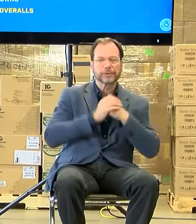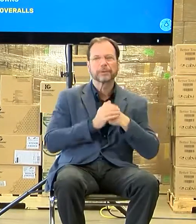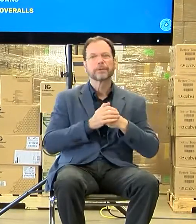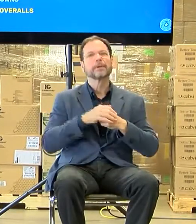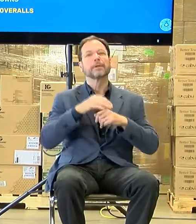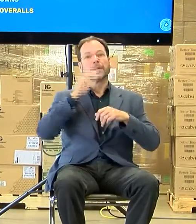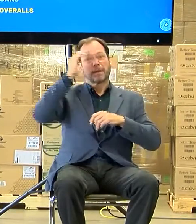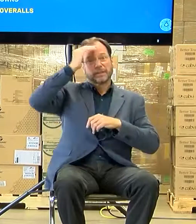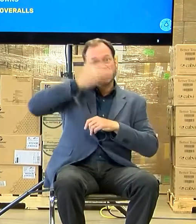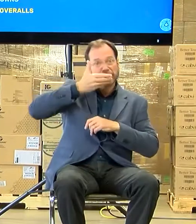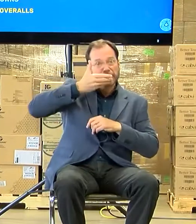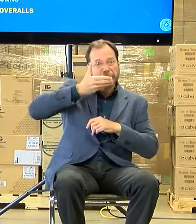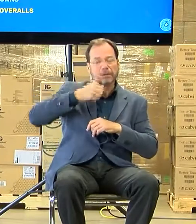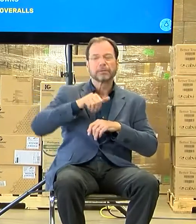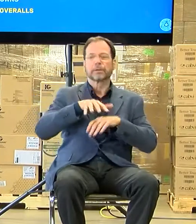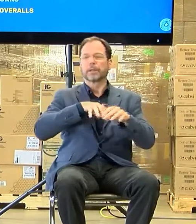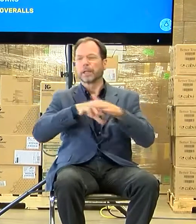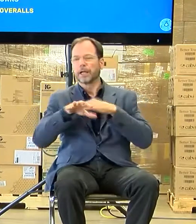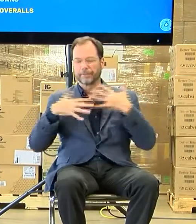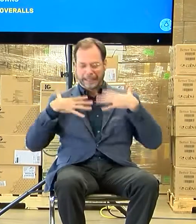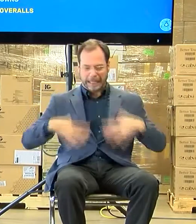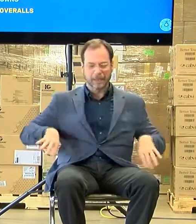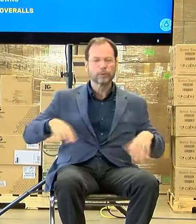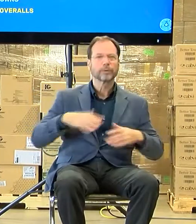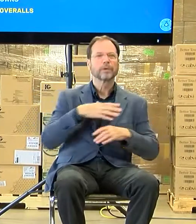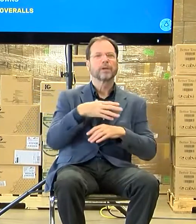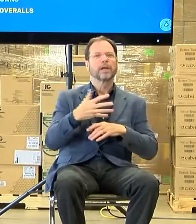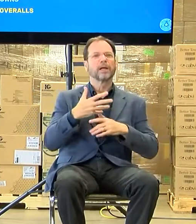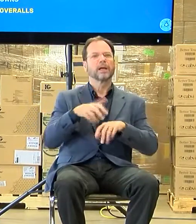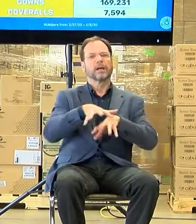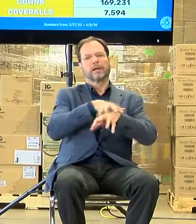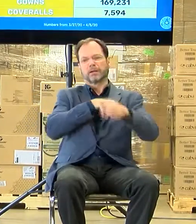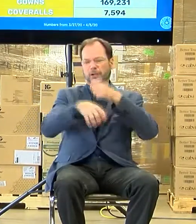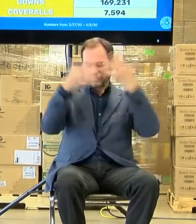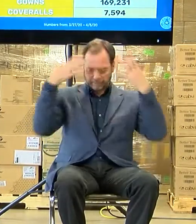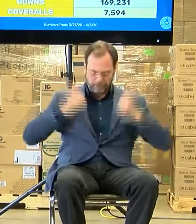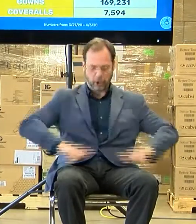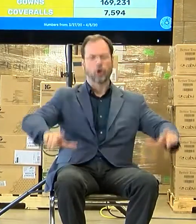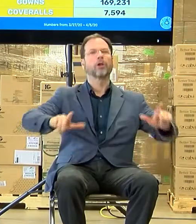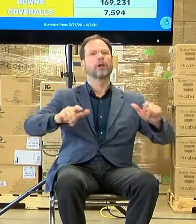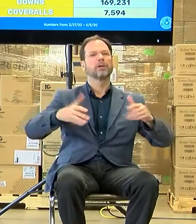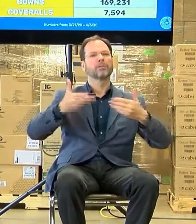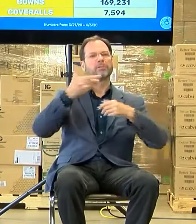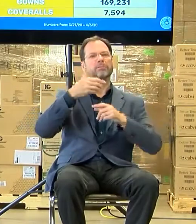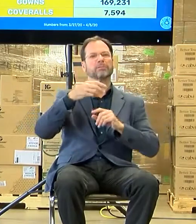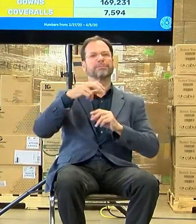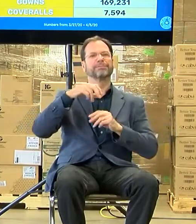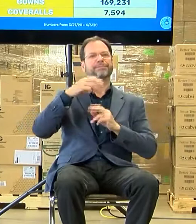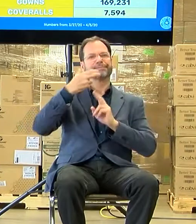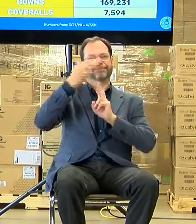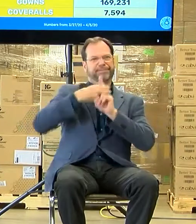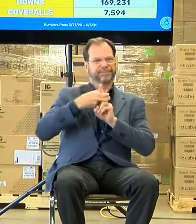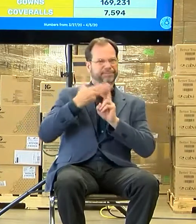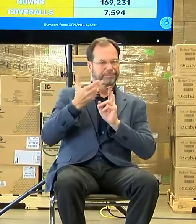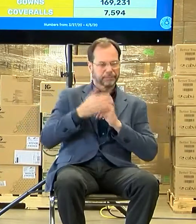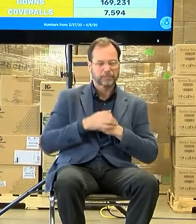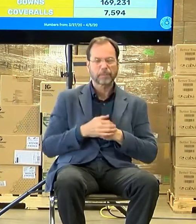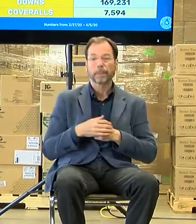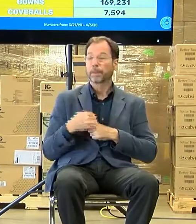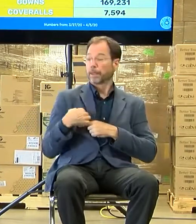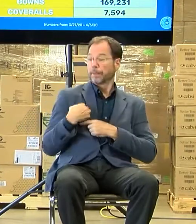face shields, there are gloves, there are gowns, and there are coveralls. Let me tell you what we did this past